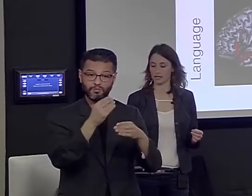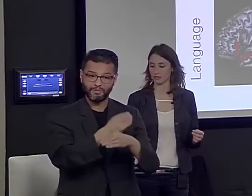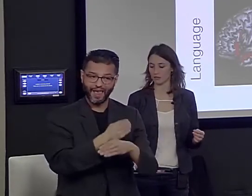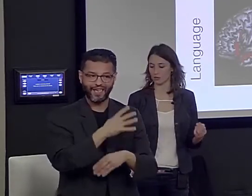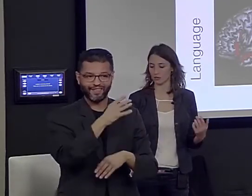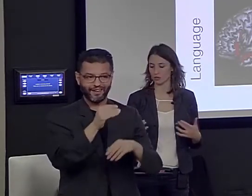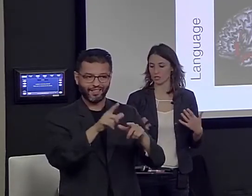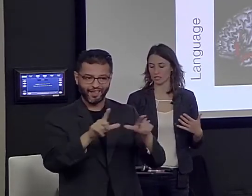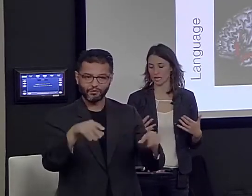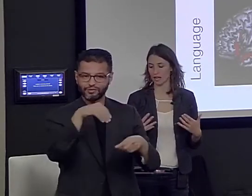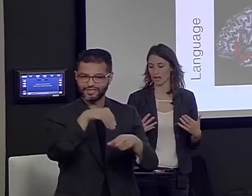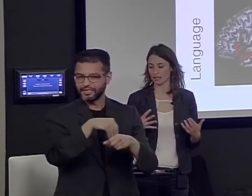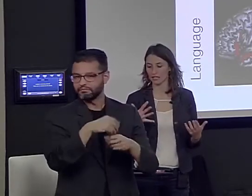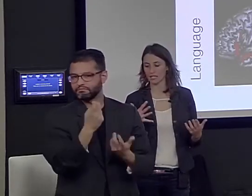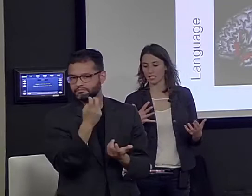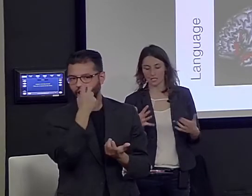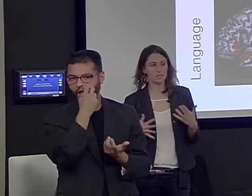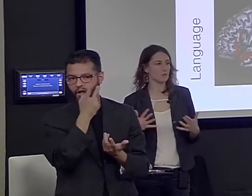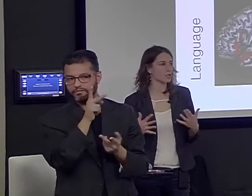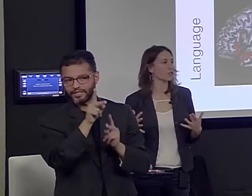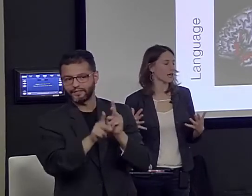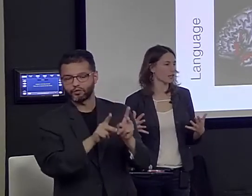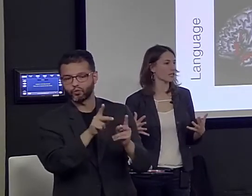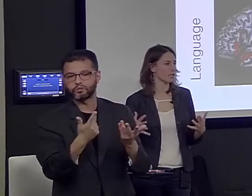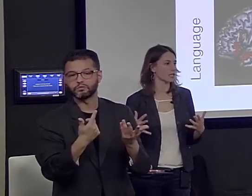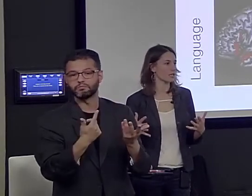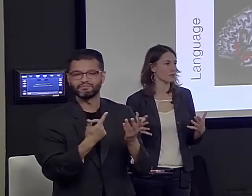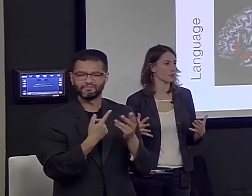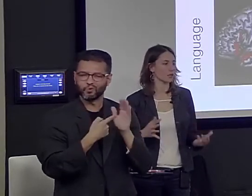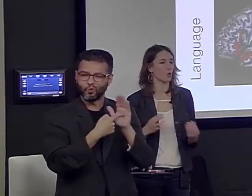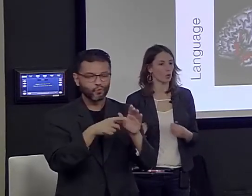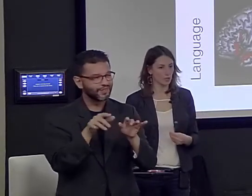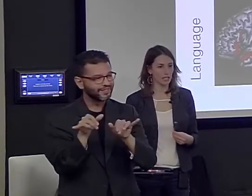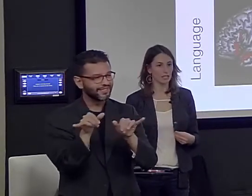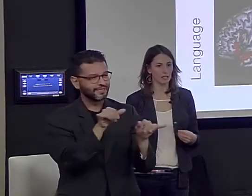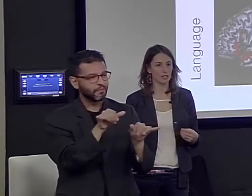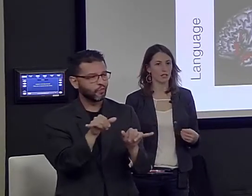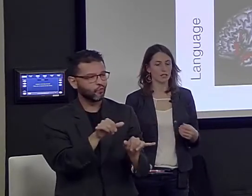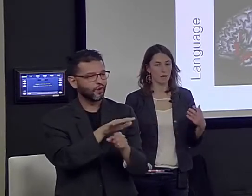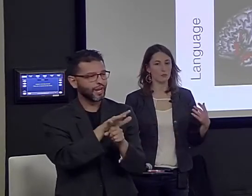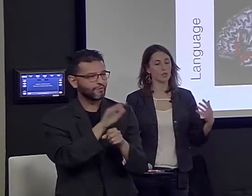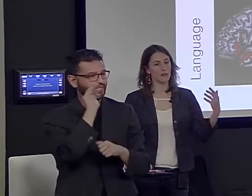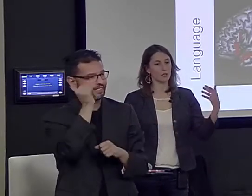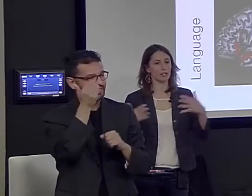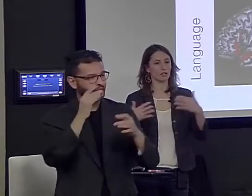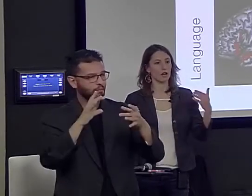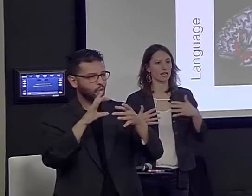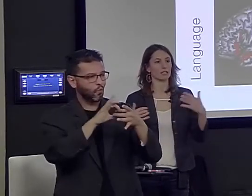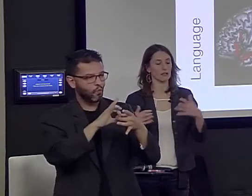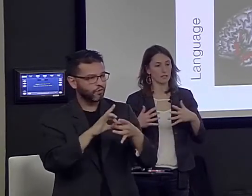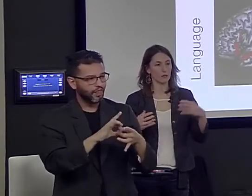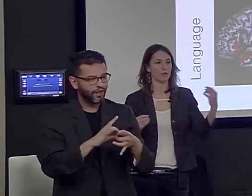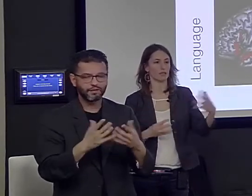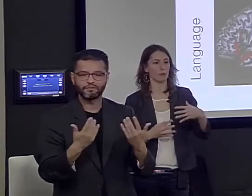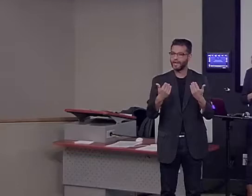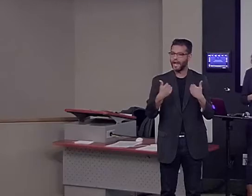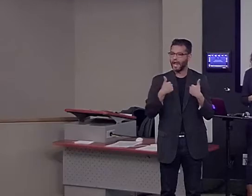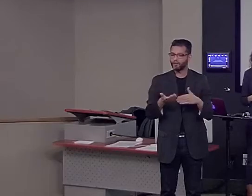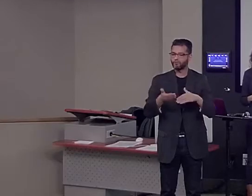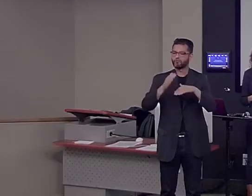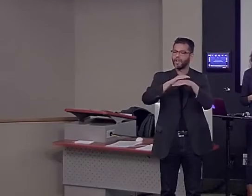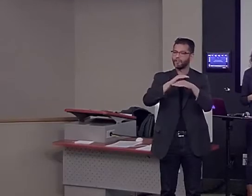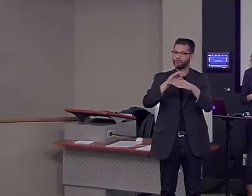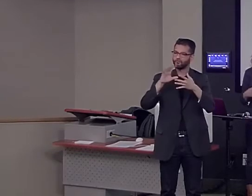in blind individuals, just to say that it's similar areas that seem to be correlated to have greater connectivity with the number